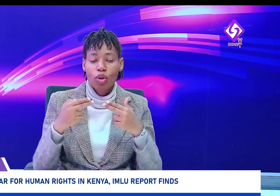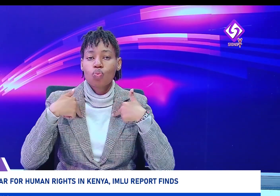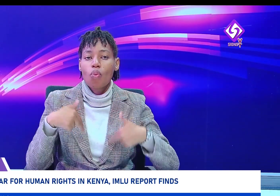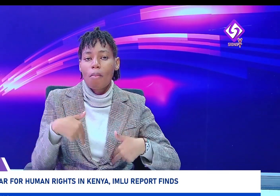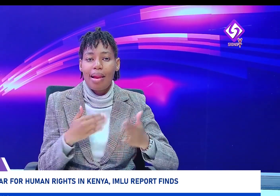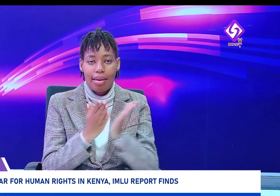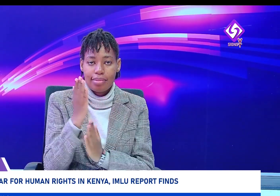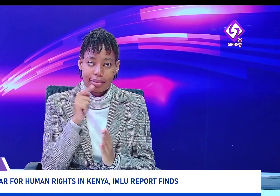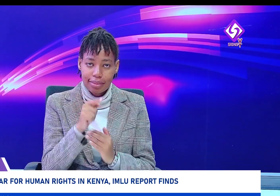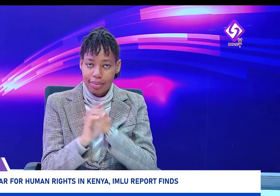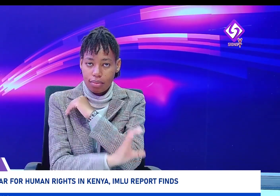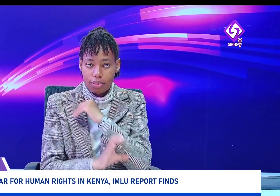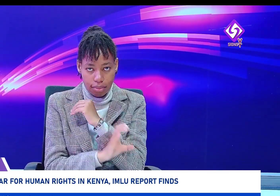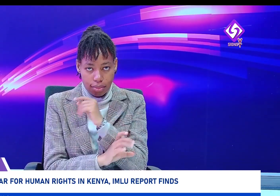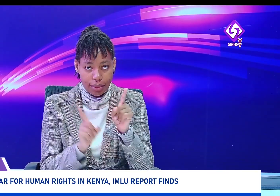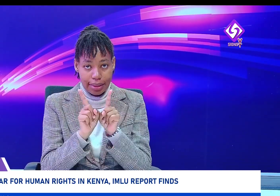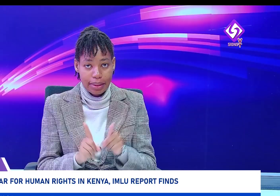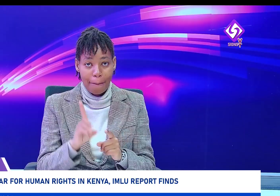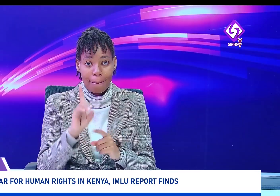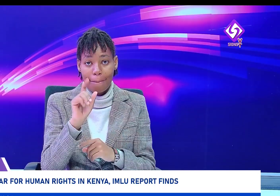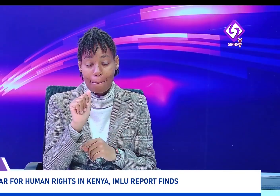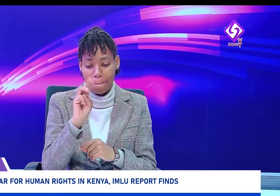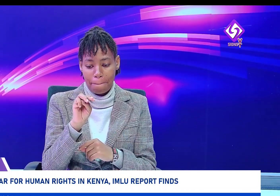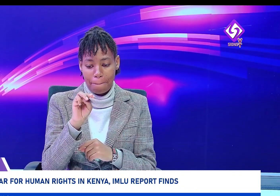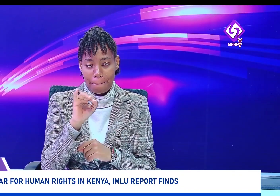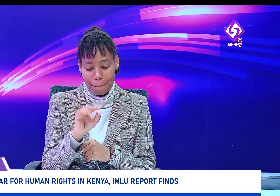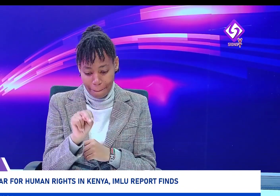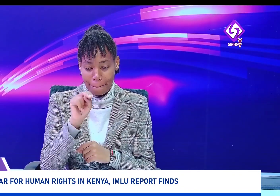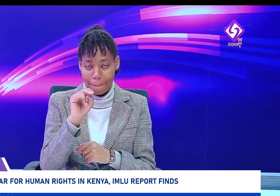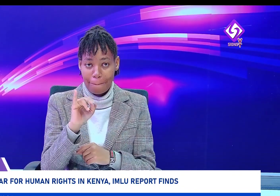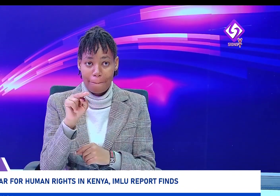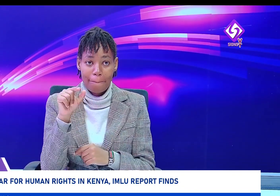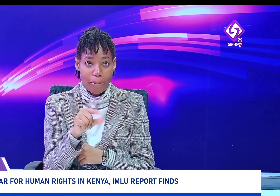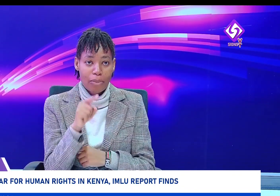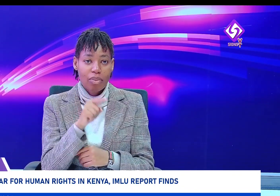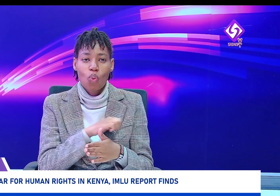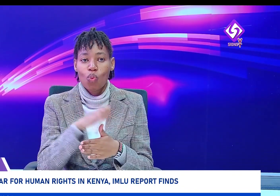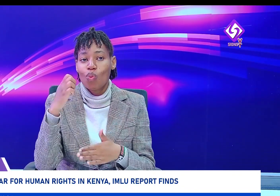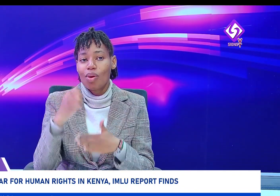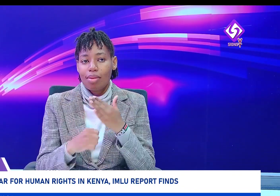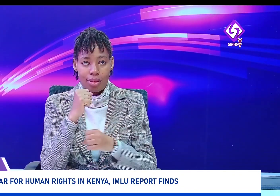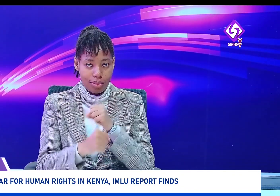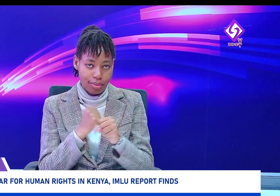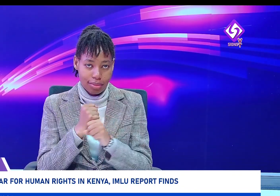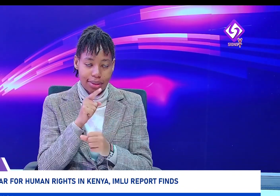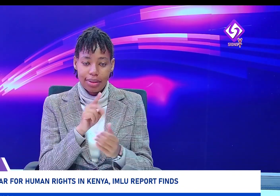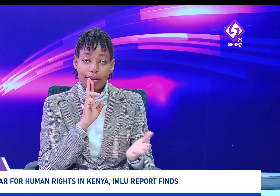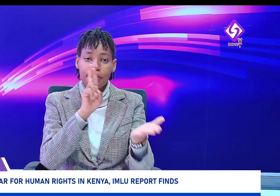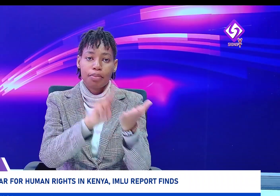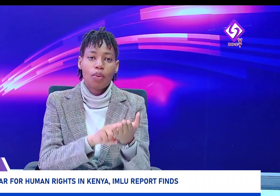years for the observance of human rights in the country, according to a damning end-of-year